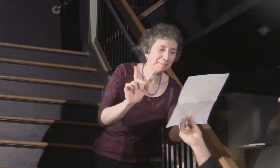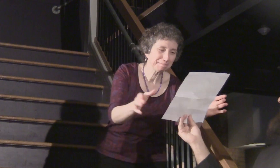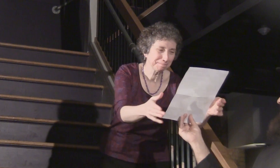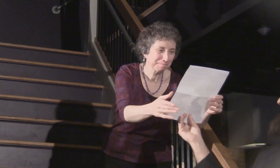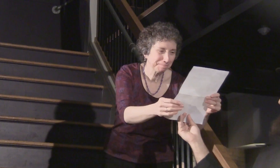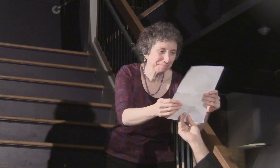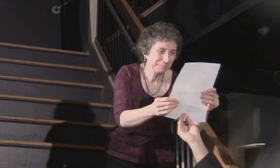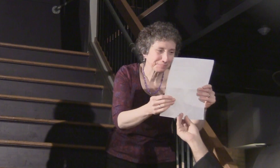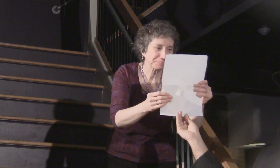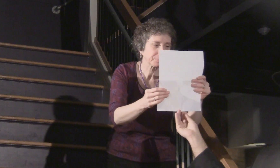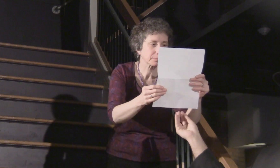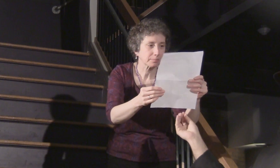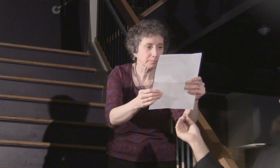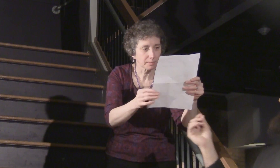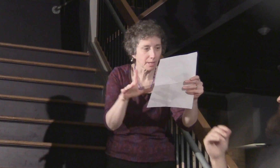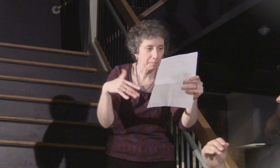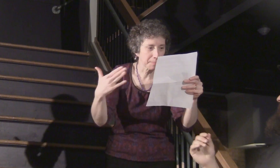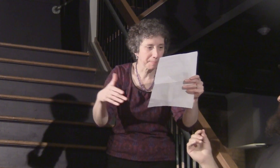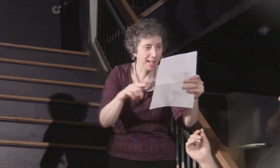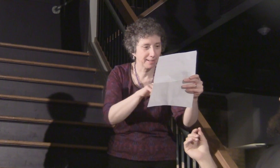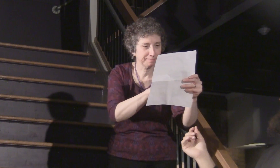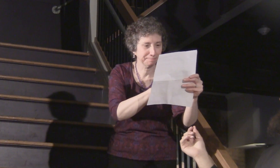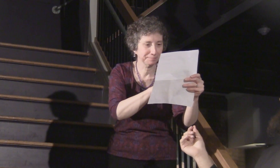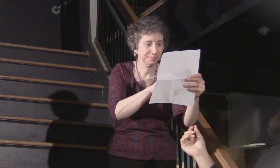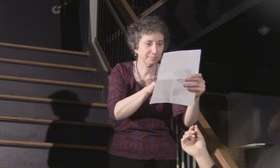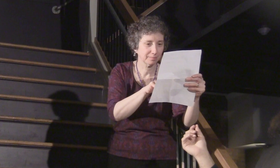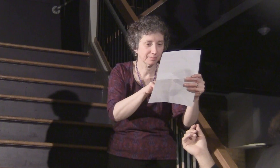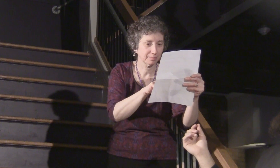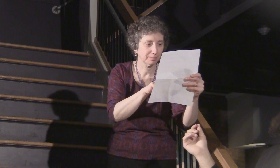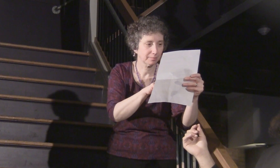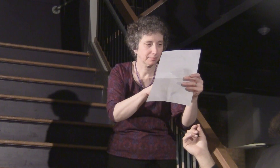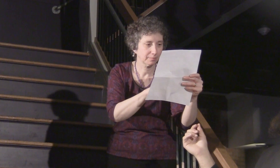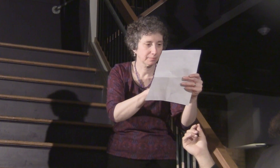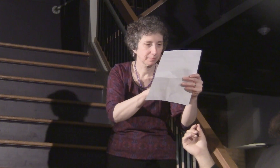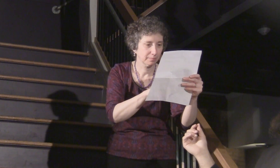been. Okay, excuse me, just have to look at the paper. Okay.